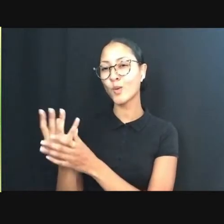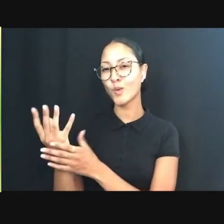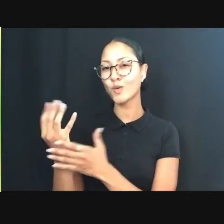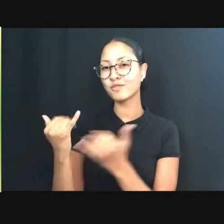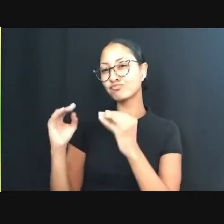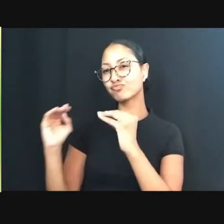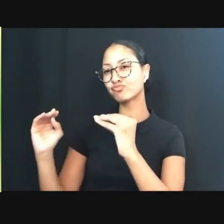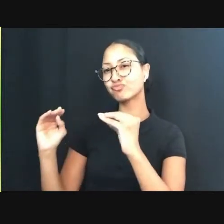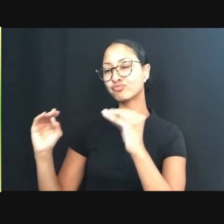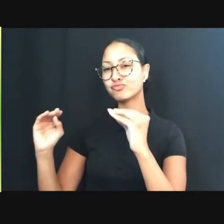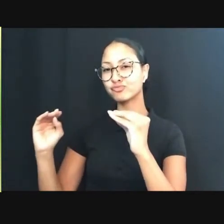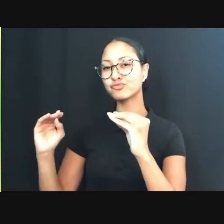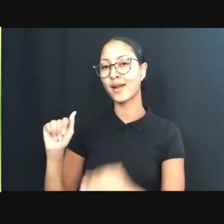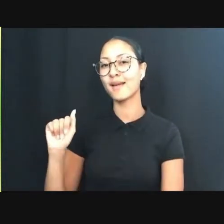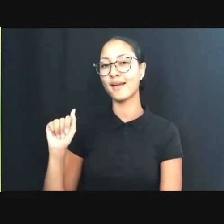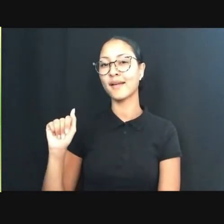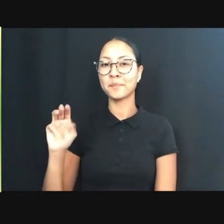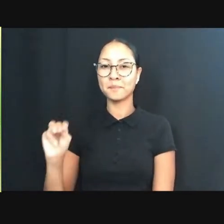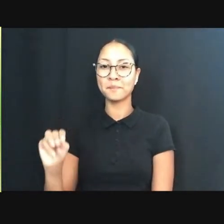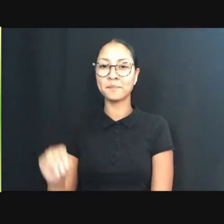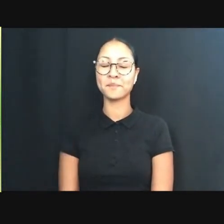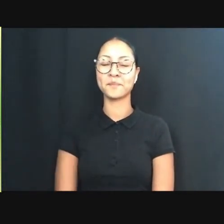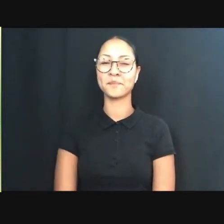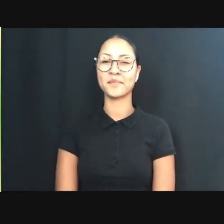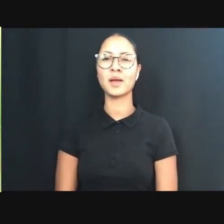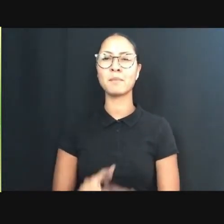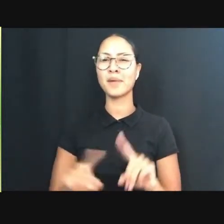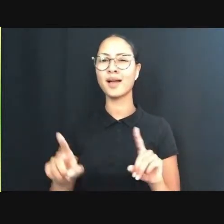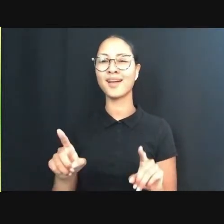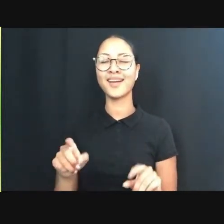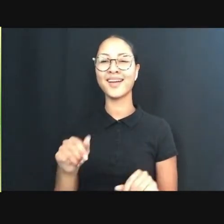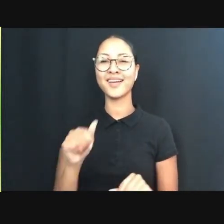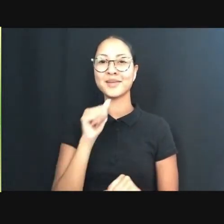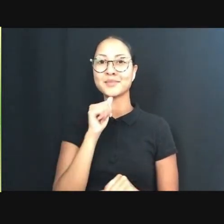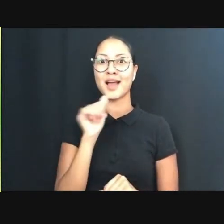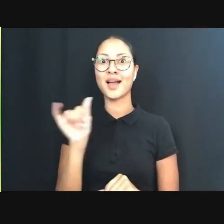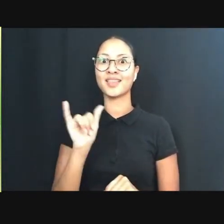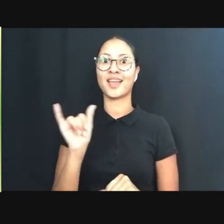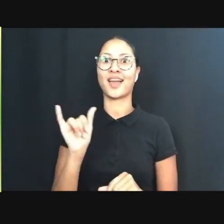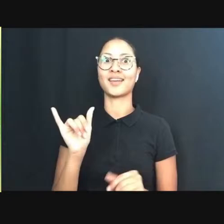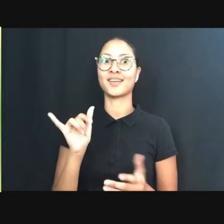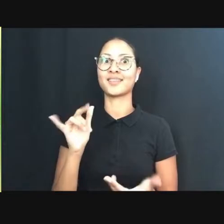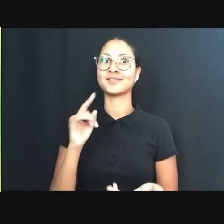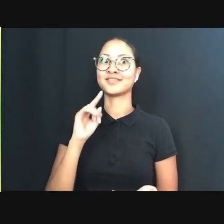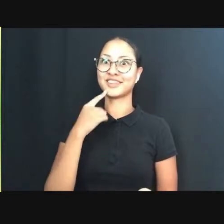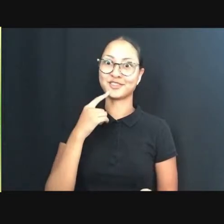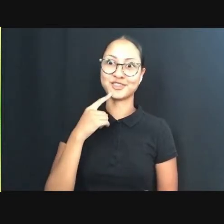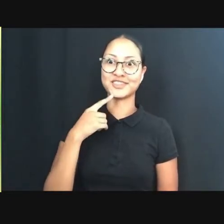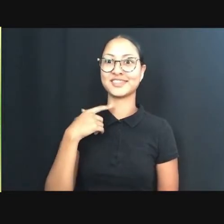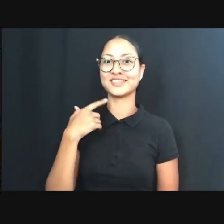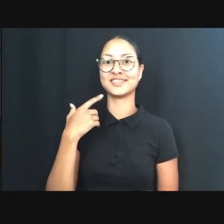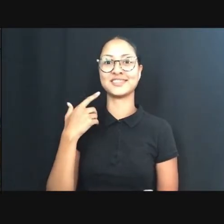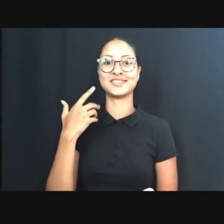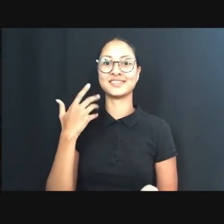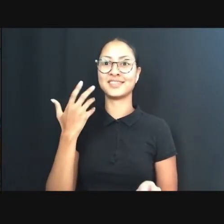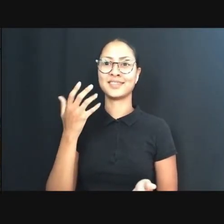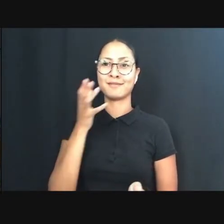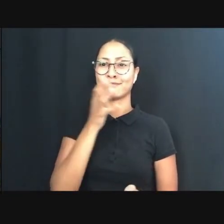like I'm moving into the auntie, but I'm not like an out to pasture auntie. No. You know what I'm saying? I'm not like,